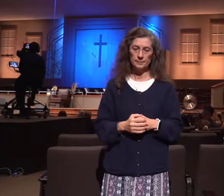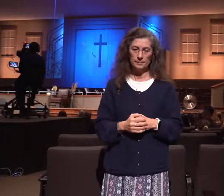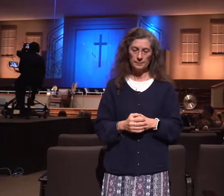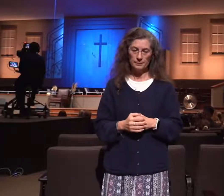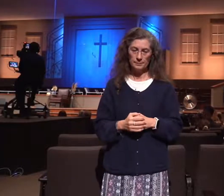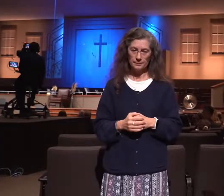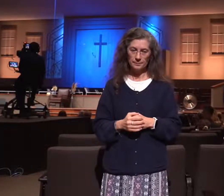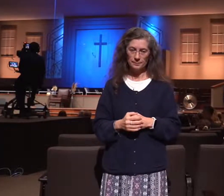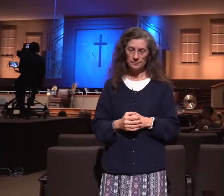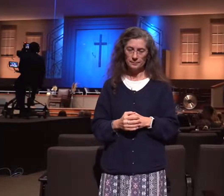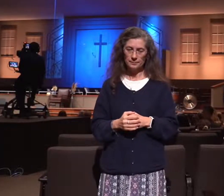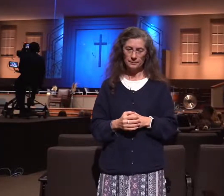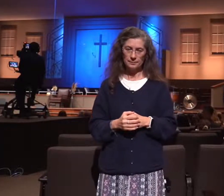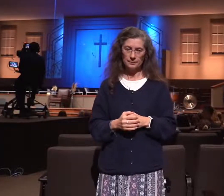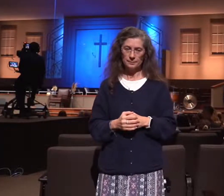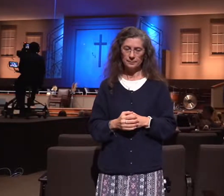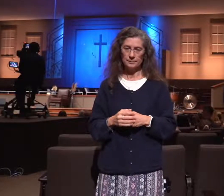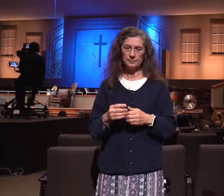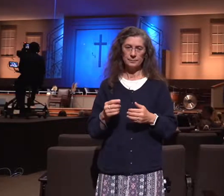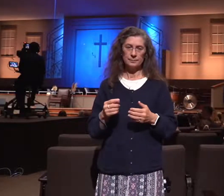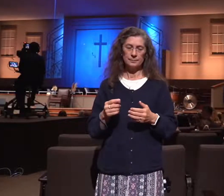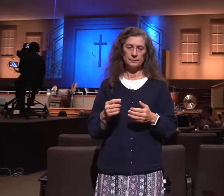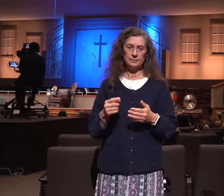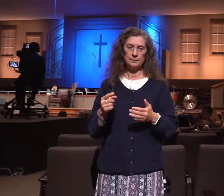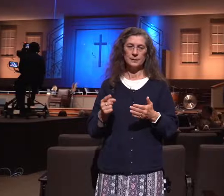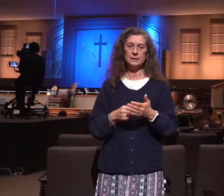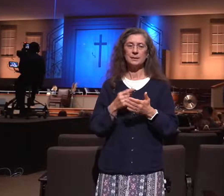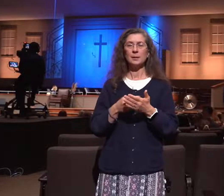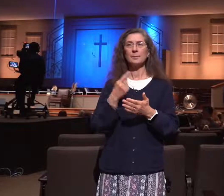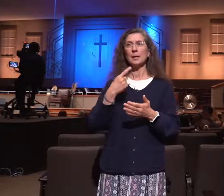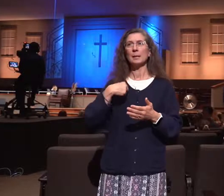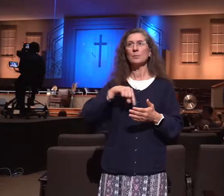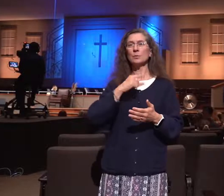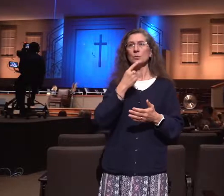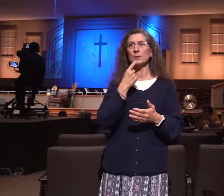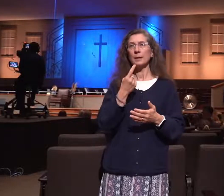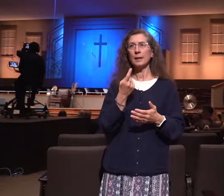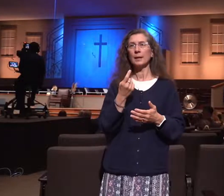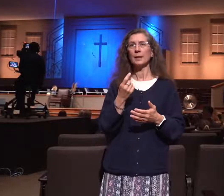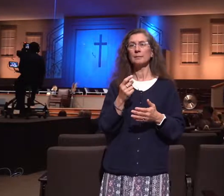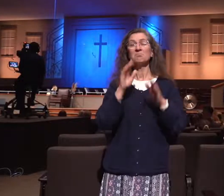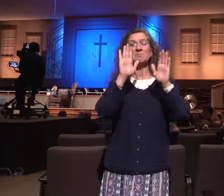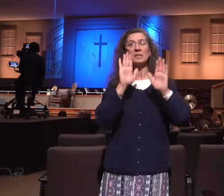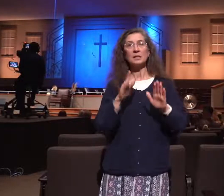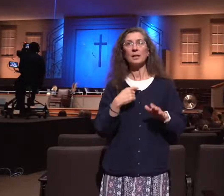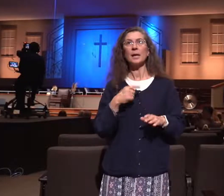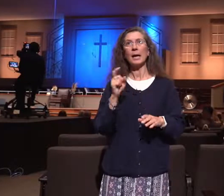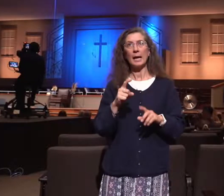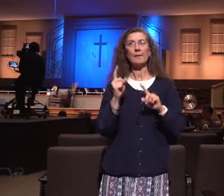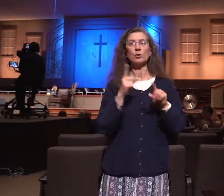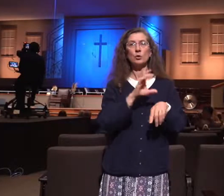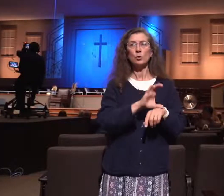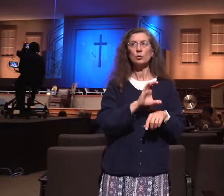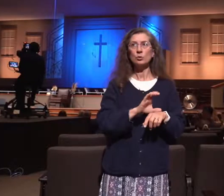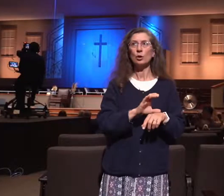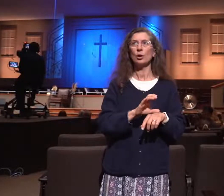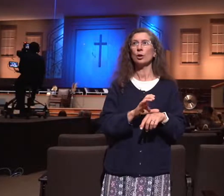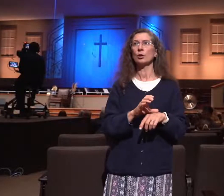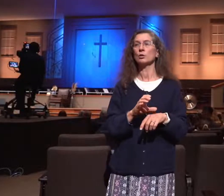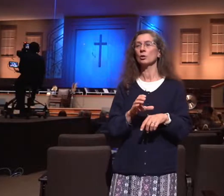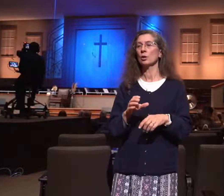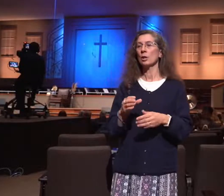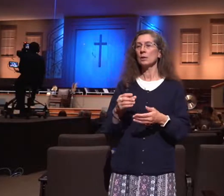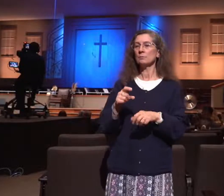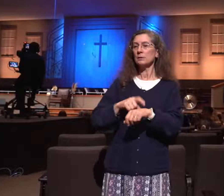Every once in a while, we make the mistake of saying things like this. Well, it's Sunday, I have to go to church. They're going to take up an offering, I have to